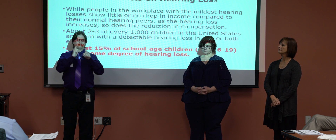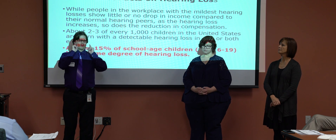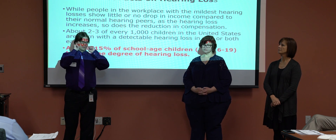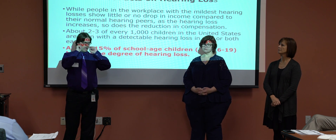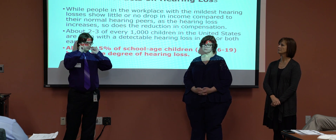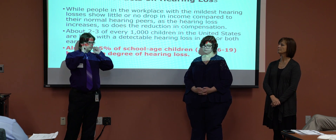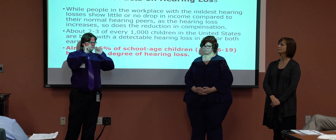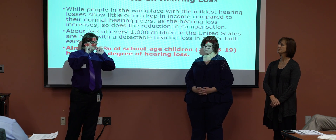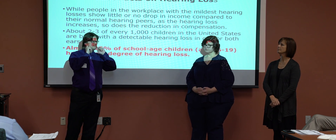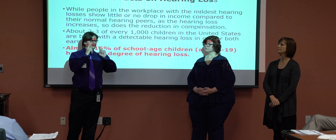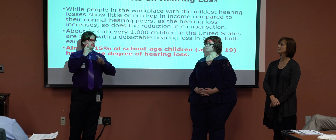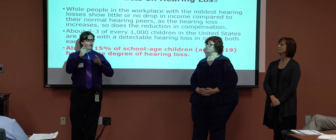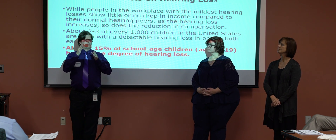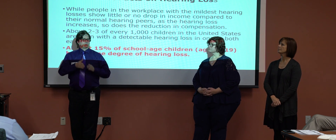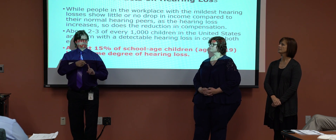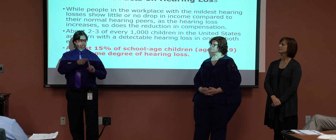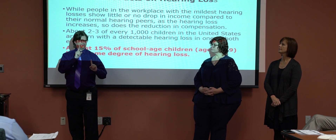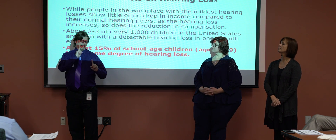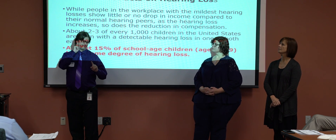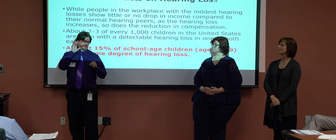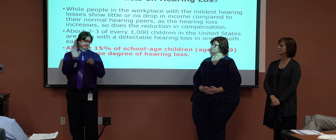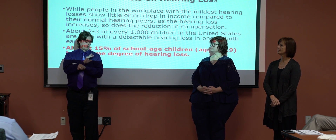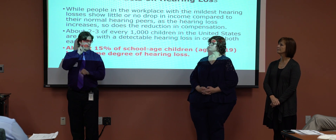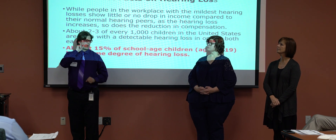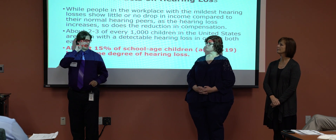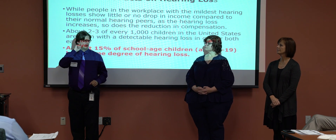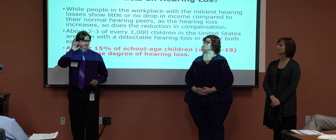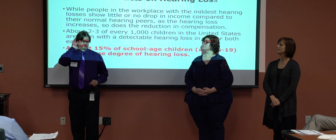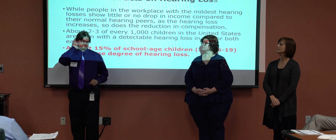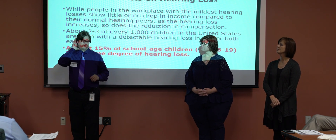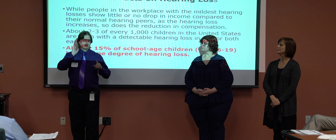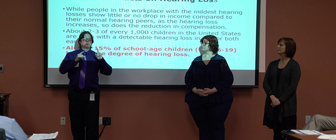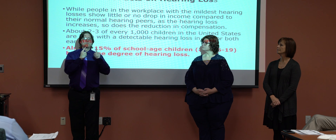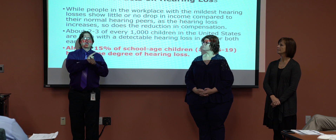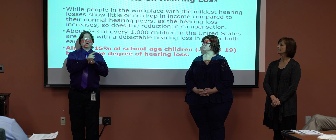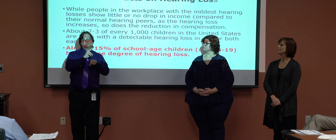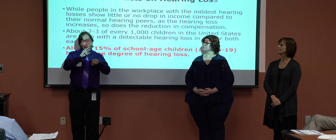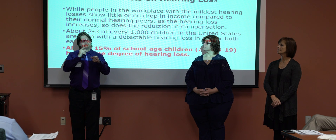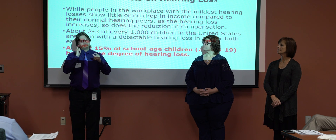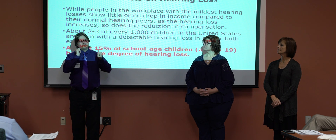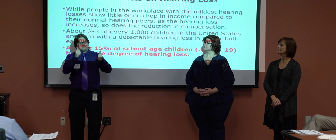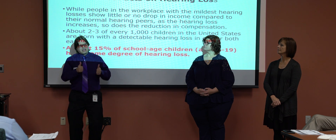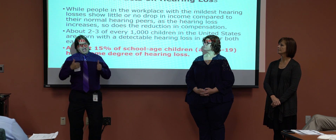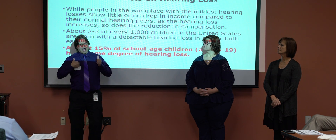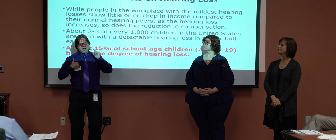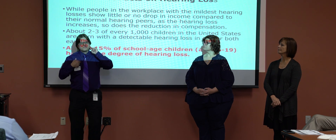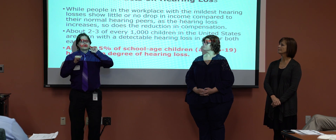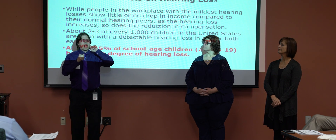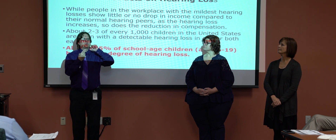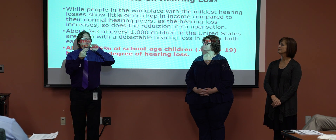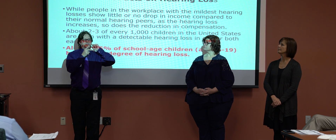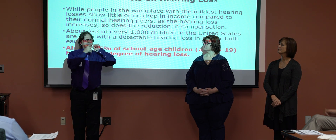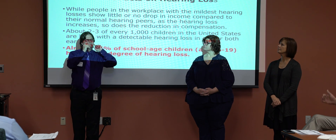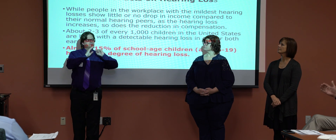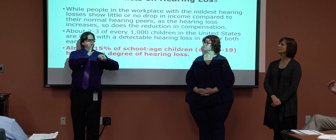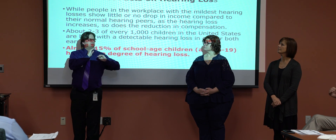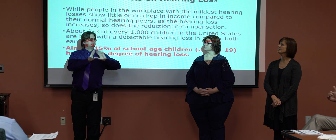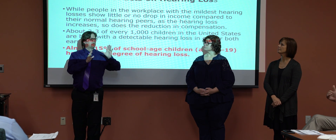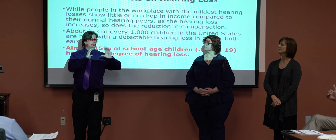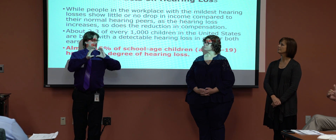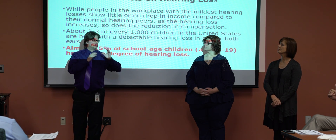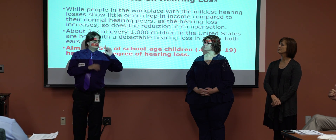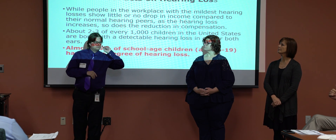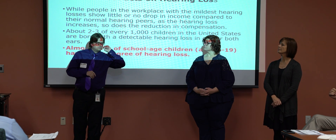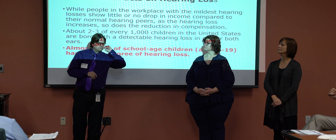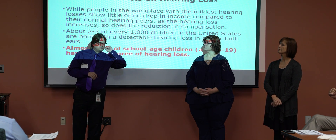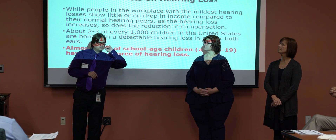they have a hearing aid it's a type of hearing aid called a bicross. And that's for someone who may be profoundly deaf in one ear but have maybe a mild